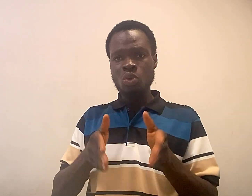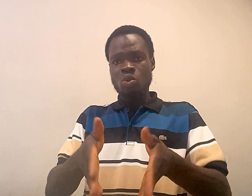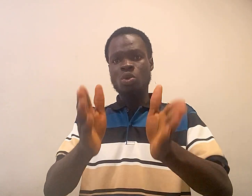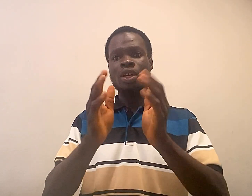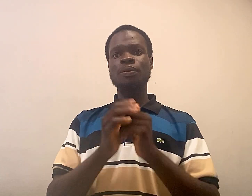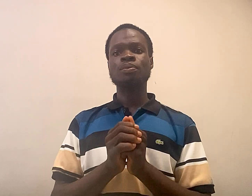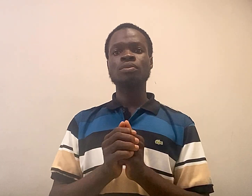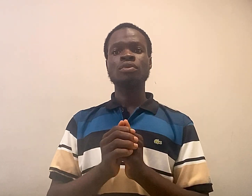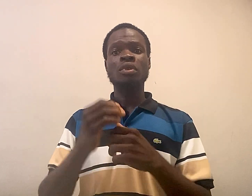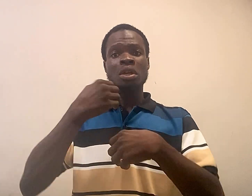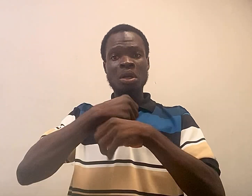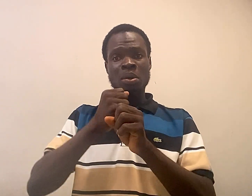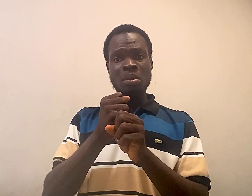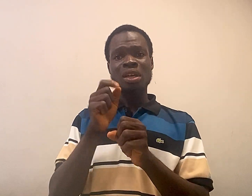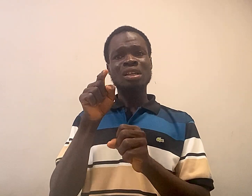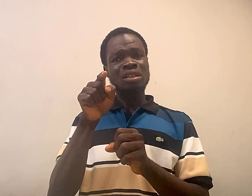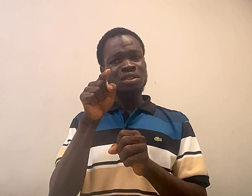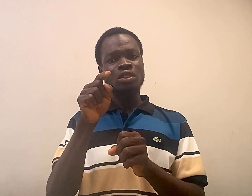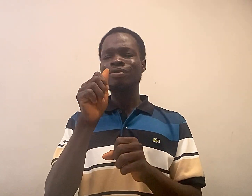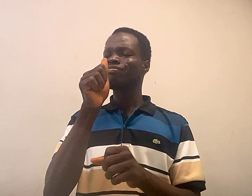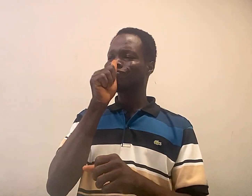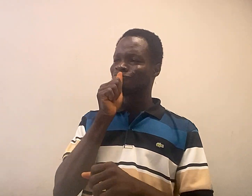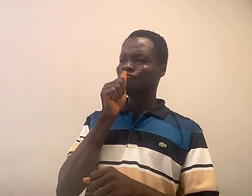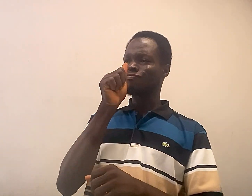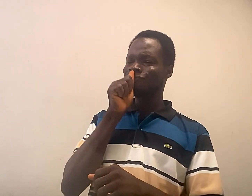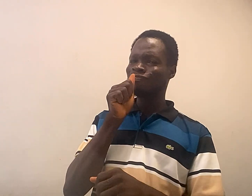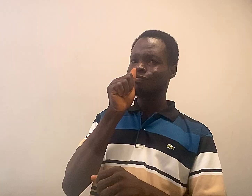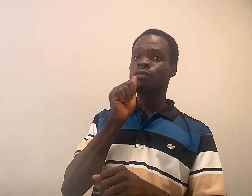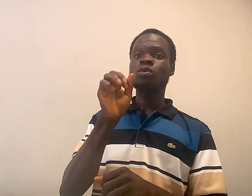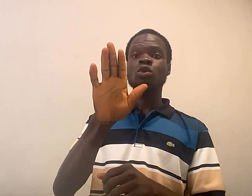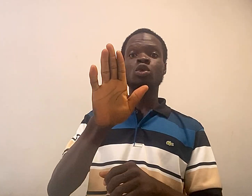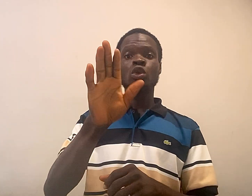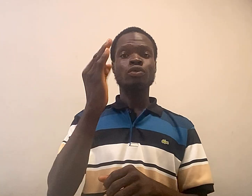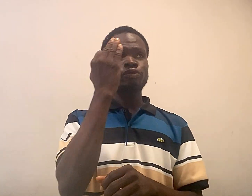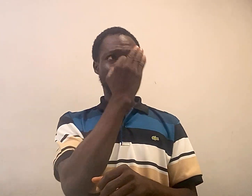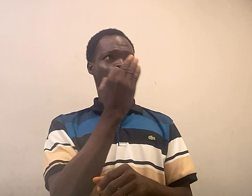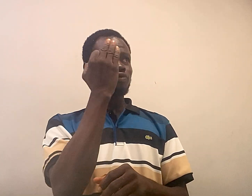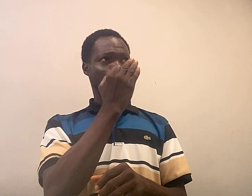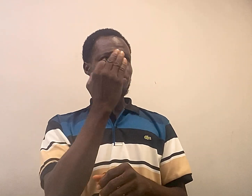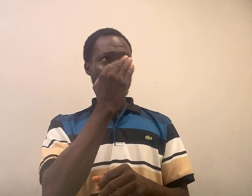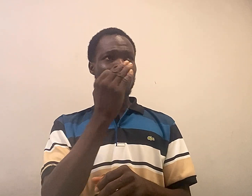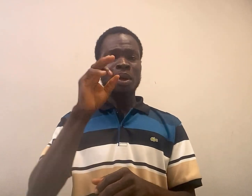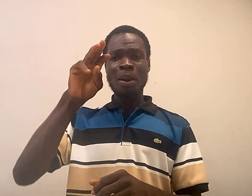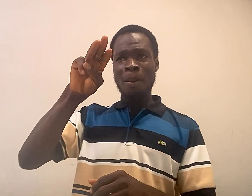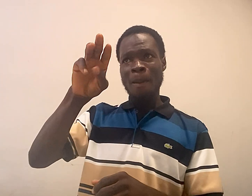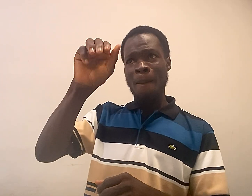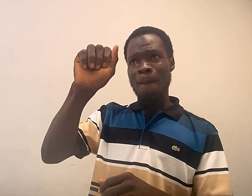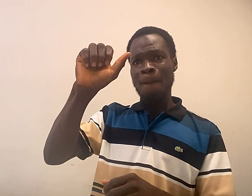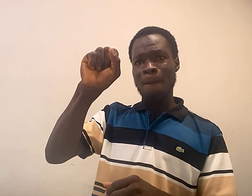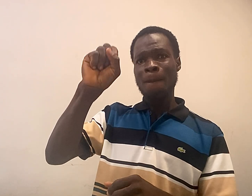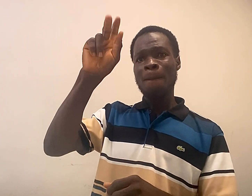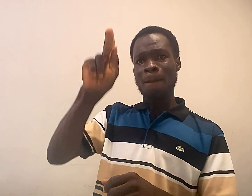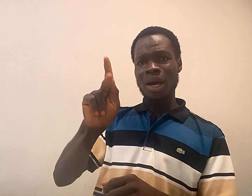Let me give you a secret. Your face, it's your mask, your weapon, your